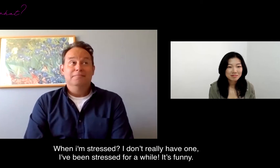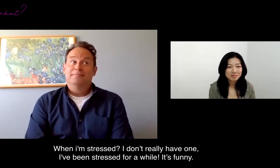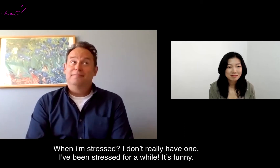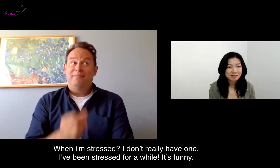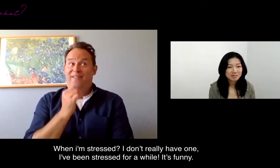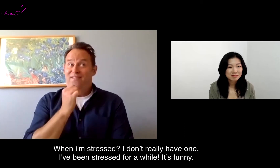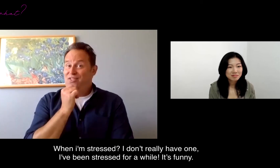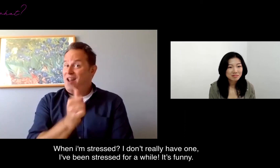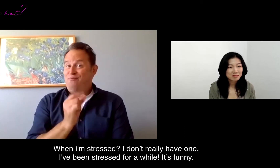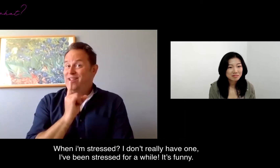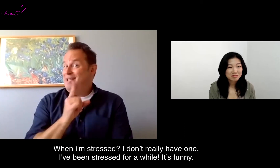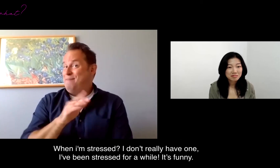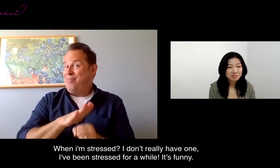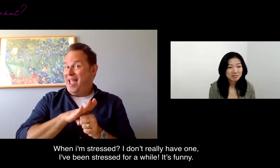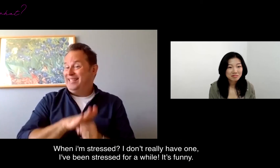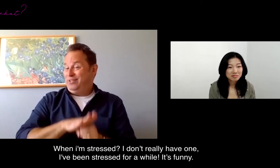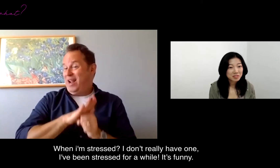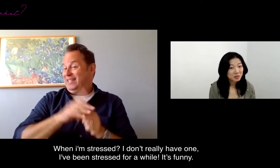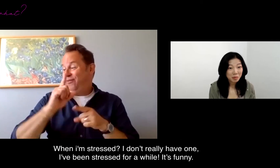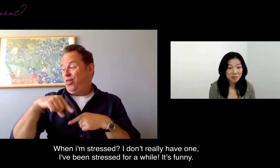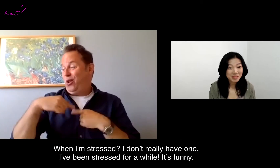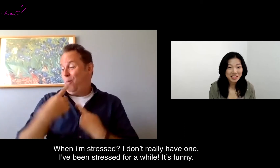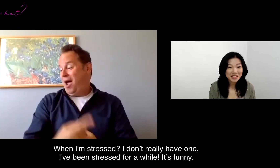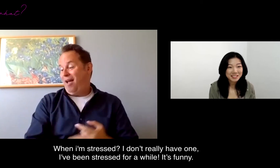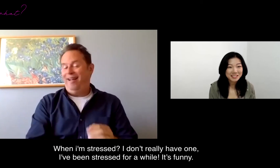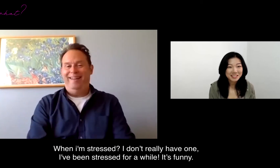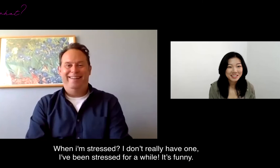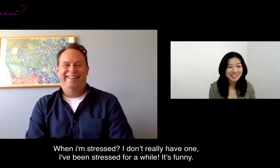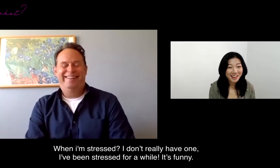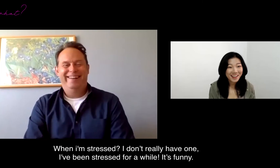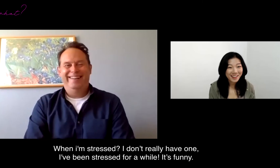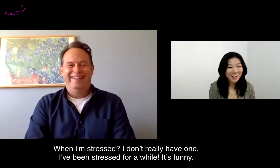I don't really have one. I've been stressed for a while. It's funny.